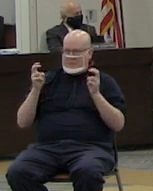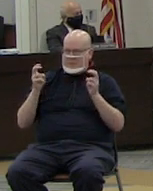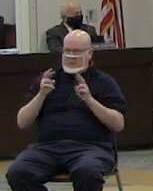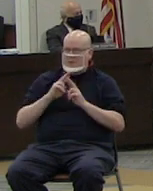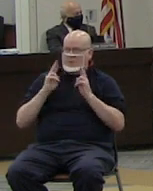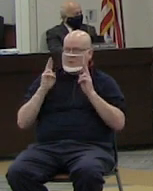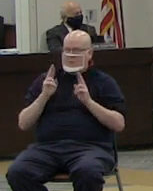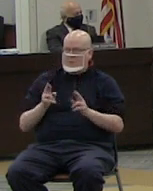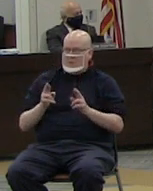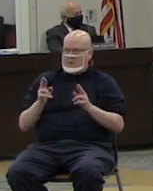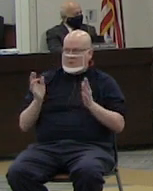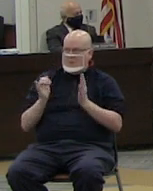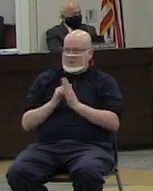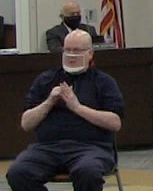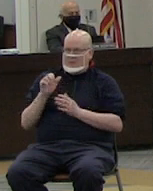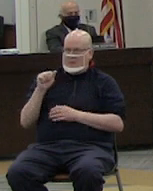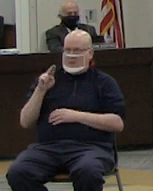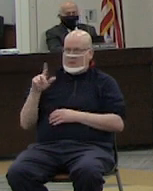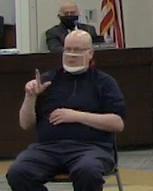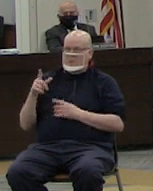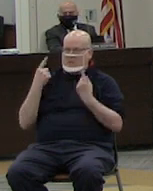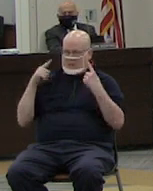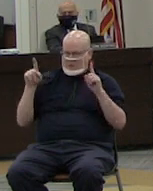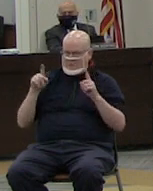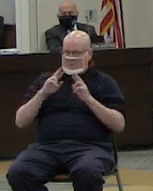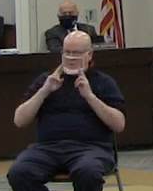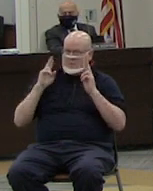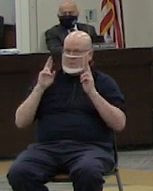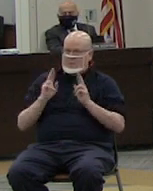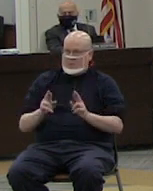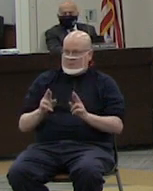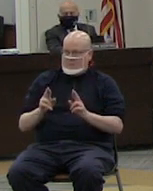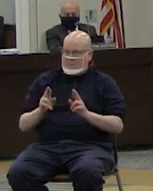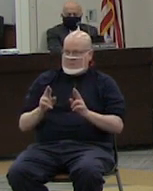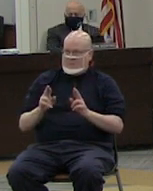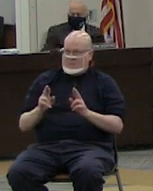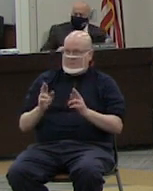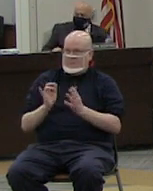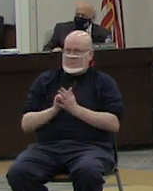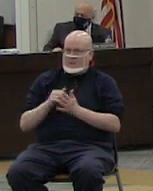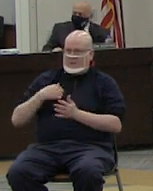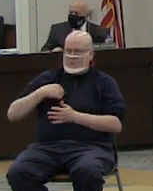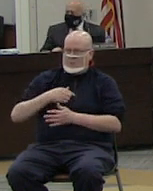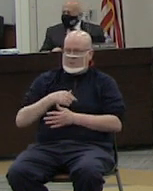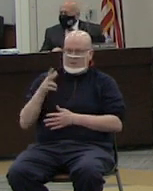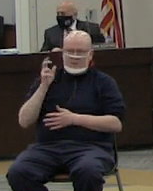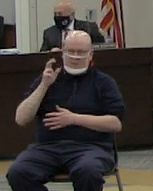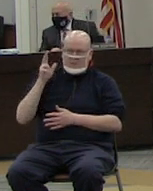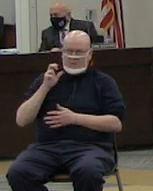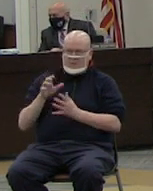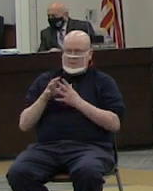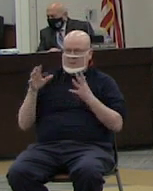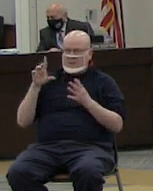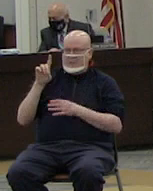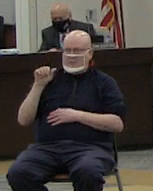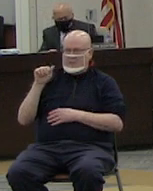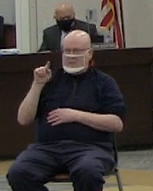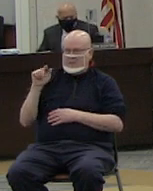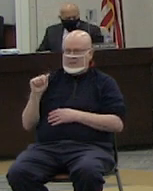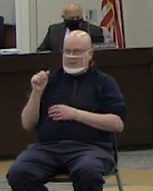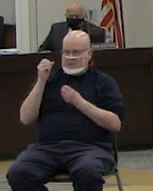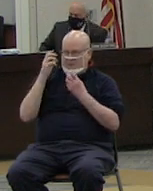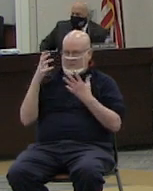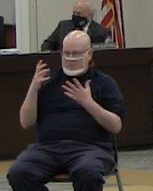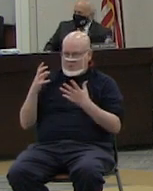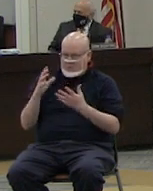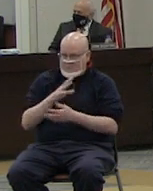report, and that is the annual achievement report, which we will hear lots of data and information about how things